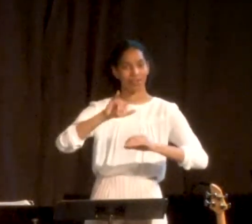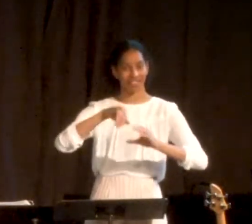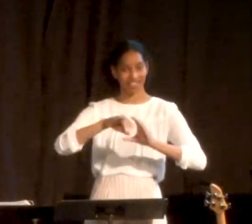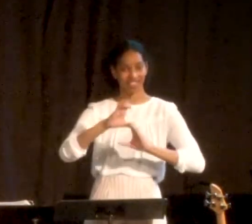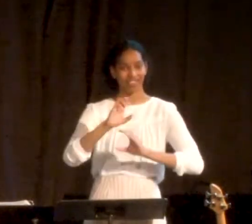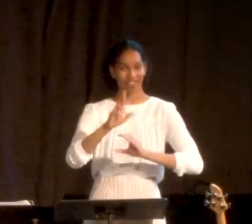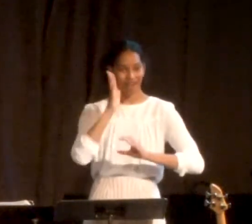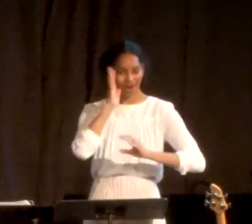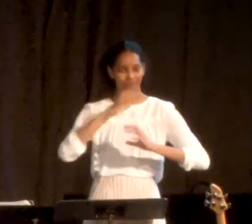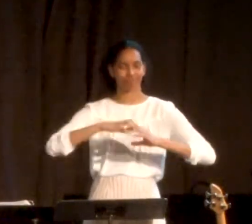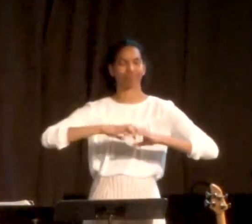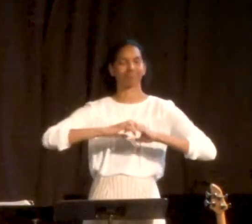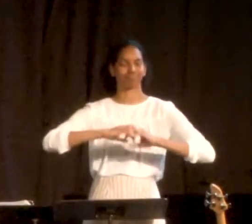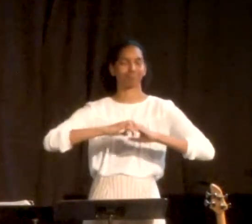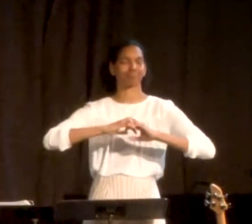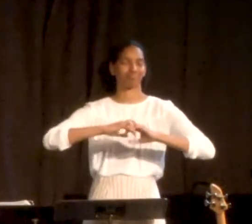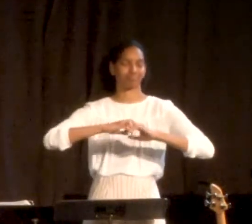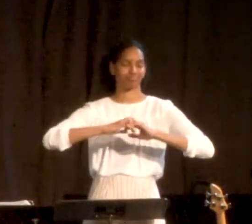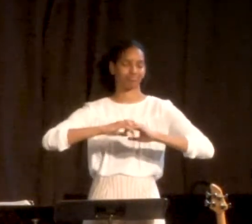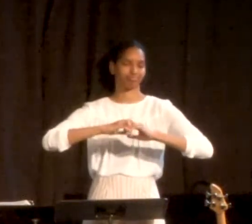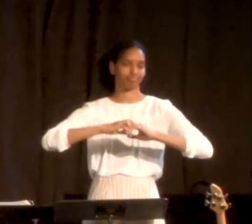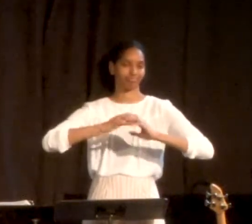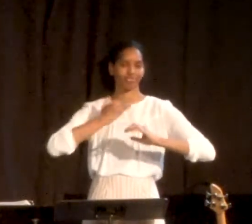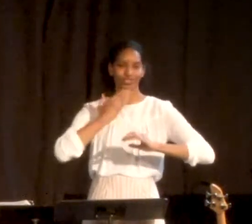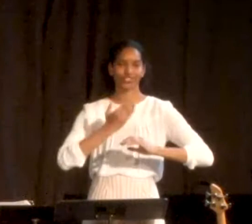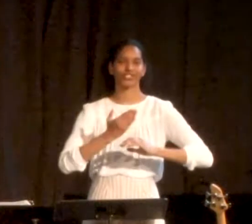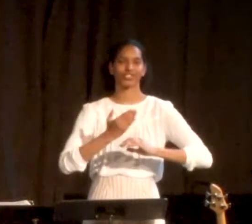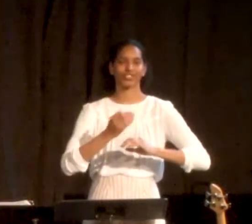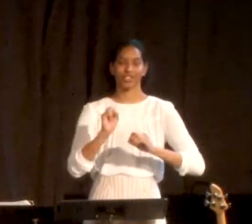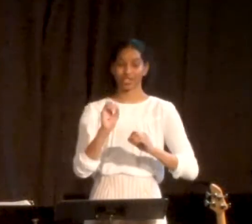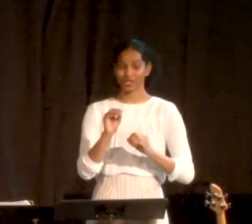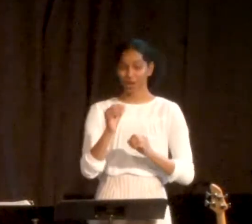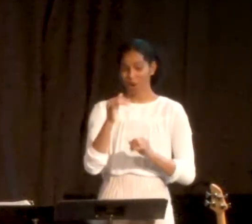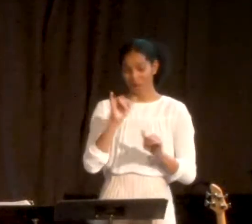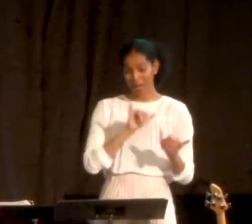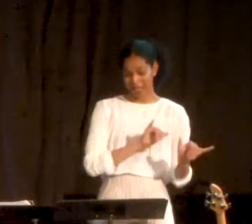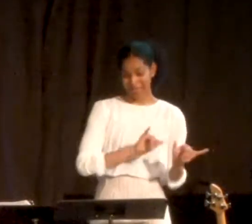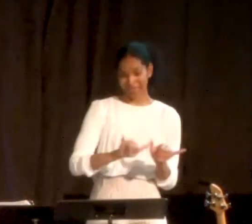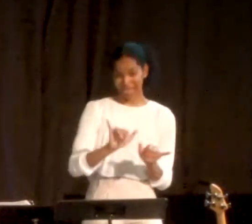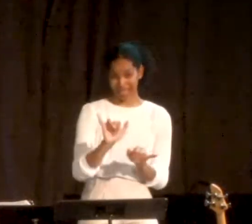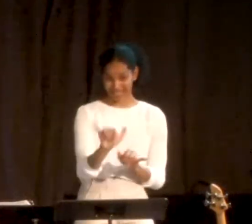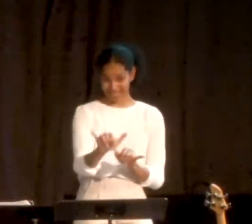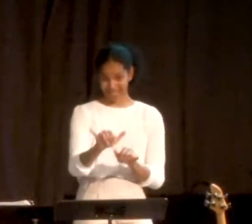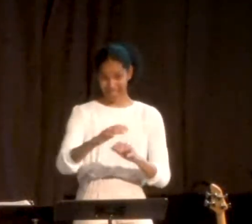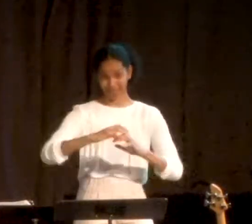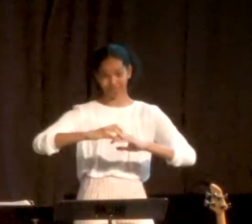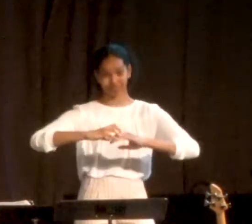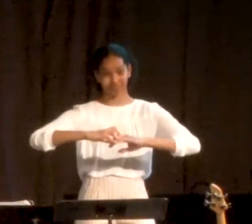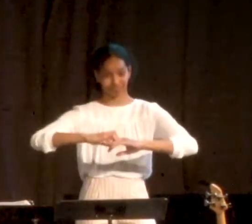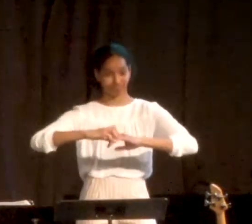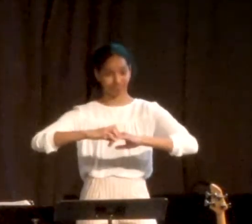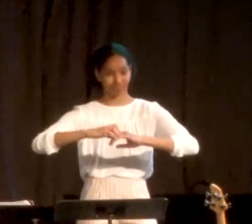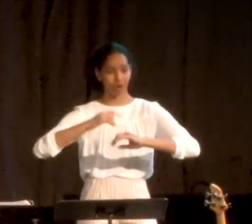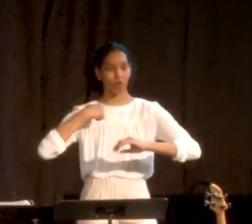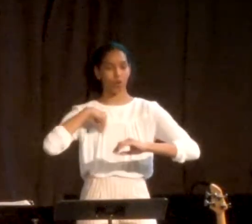is, my well-oiled machine may not have much room for any new spare parts.